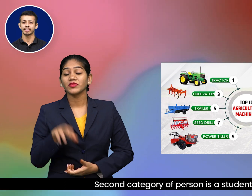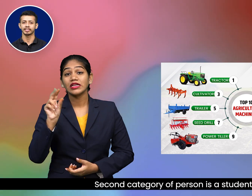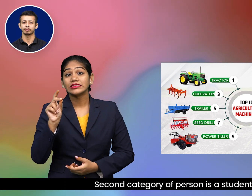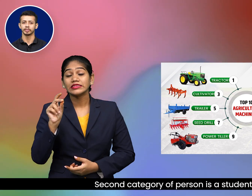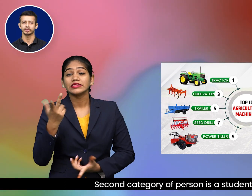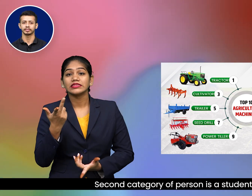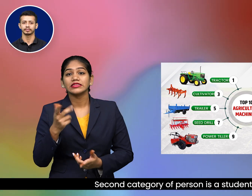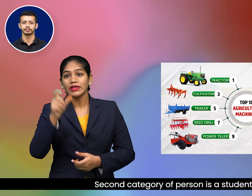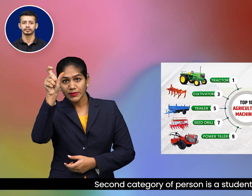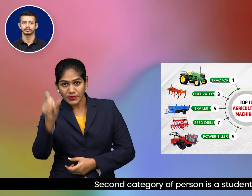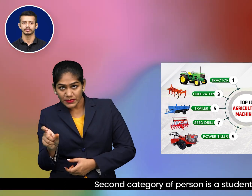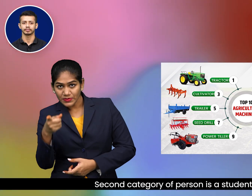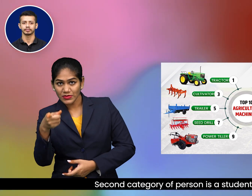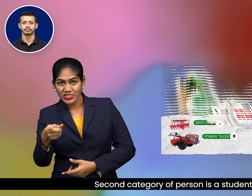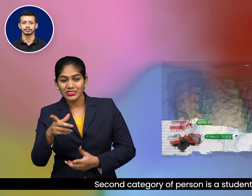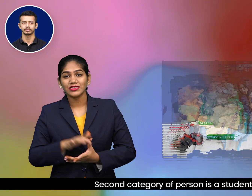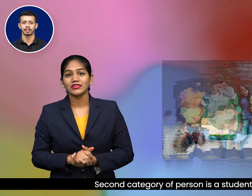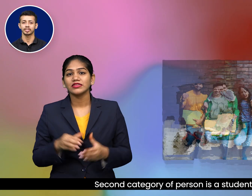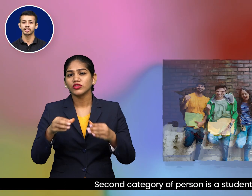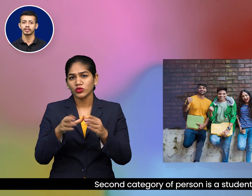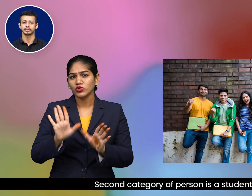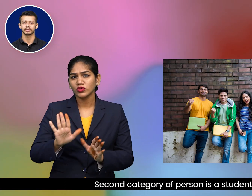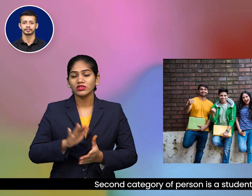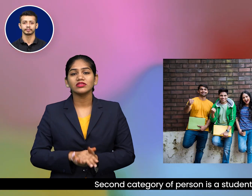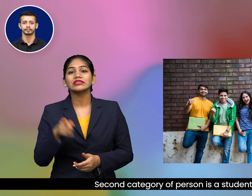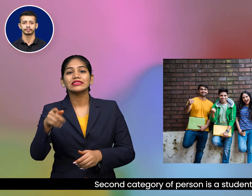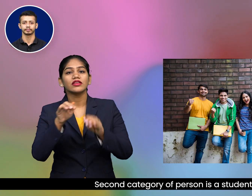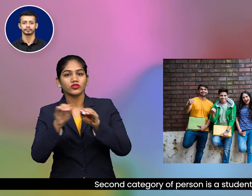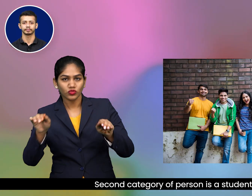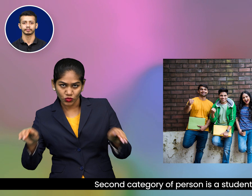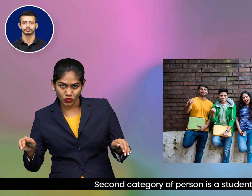Second category of person are students.